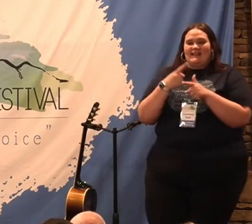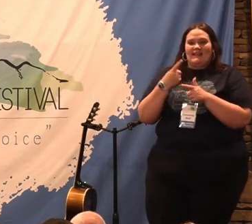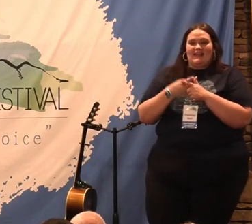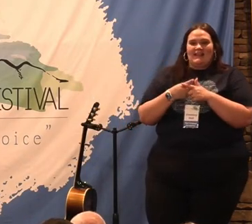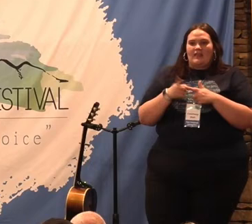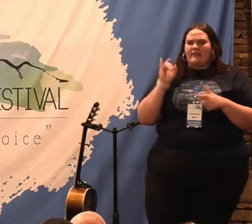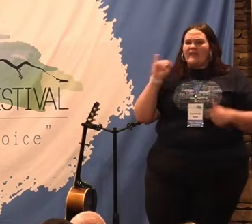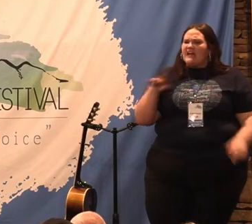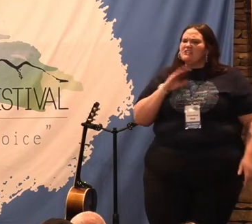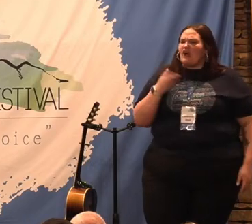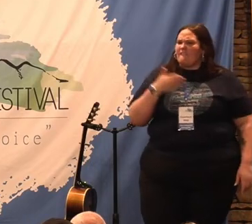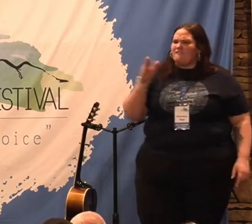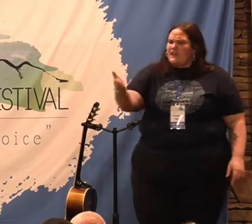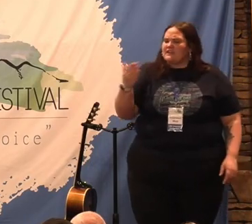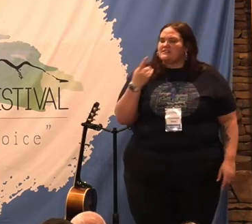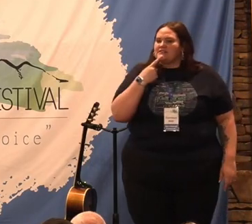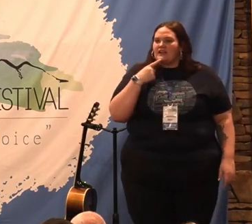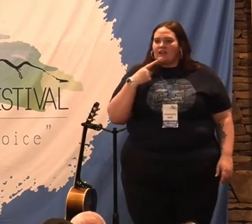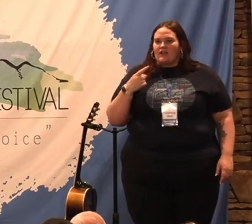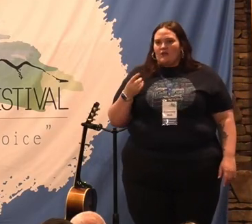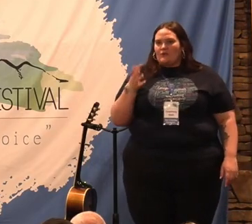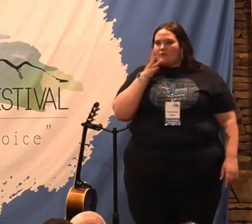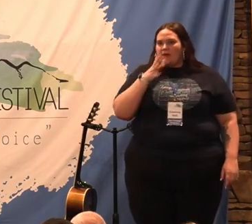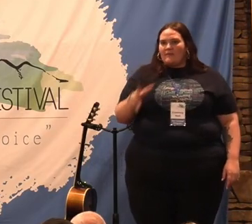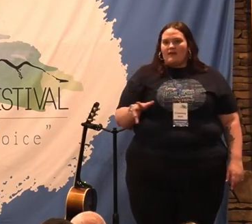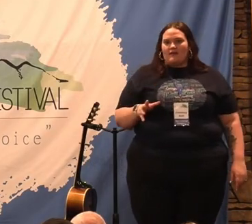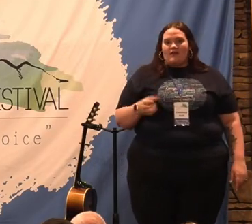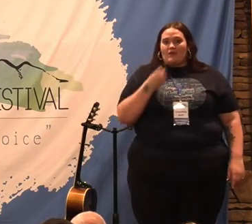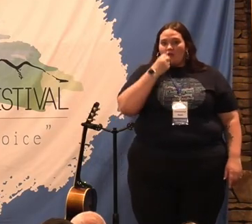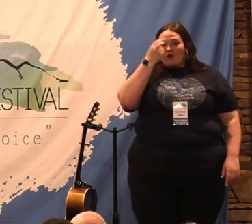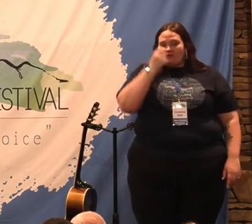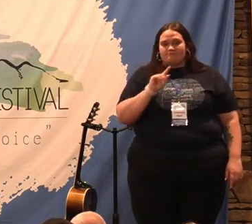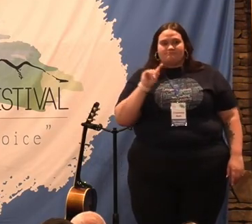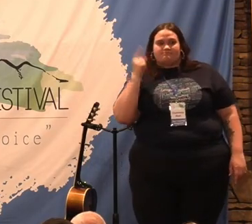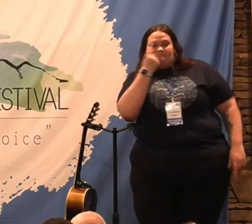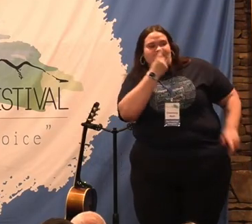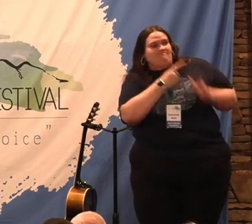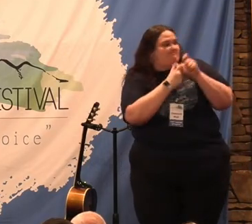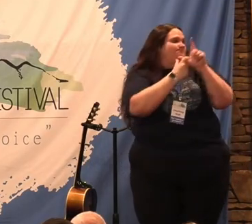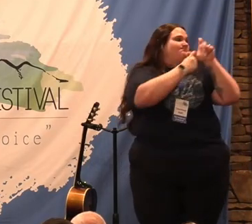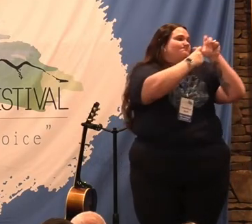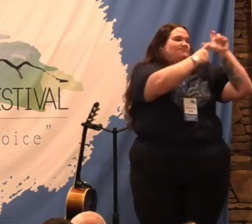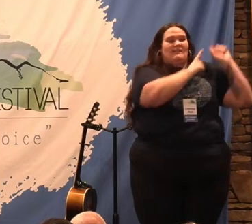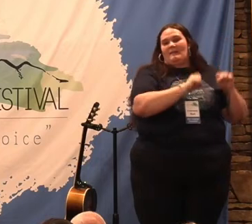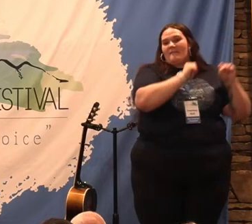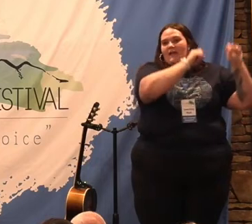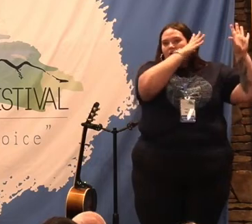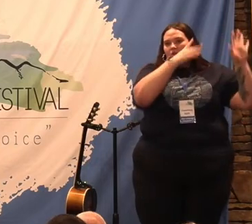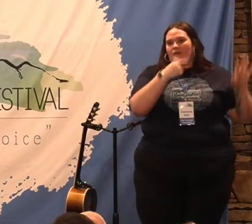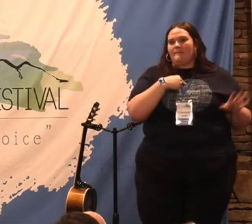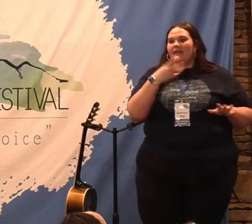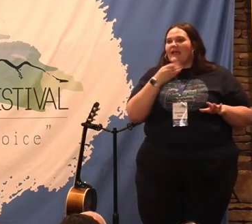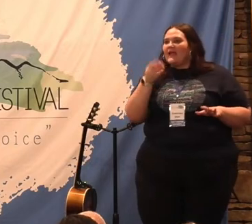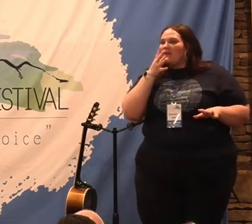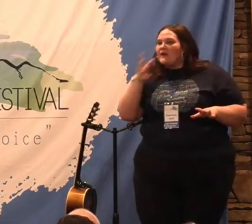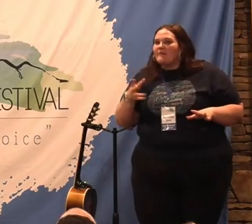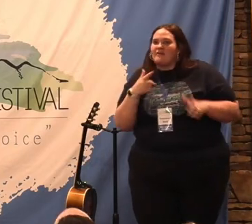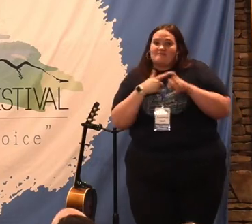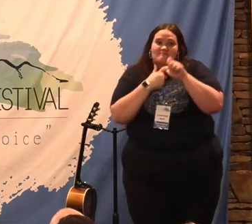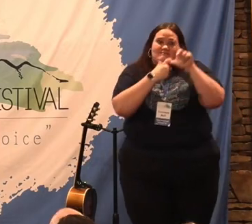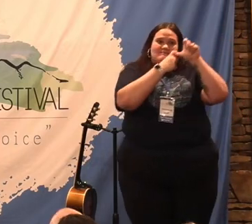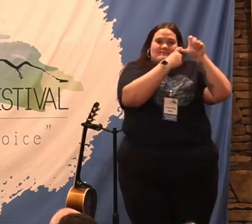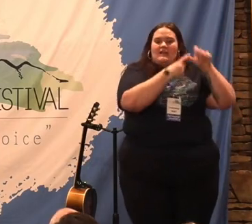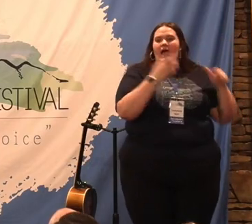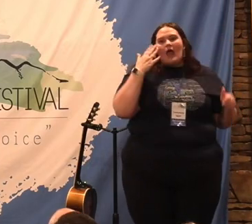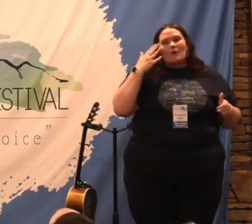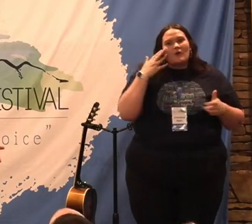our fish, Grandma said. Goat turns around, takes off up the mountain, and Grandma and I are right behind it. And you're thinking, what chance does a 78-year-old